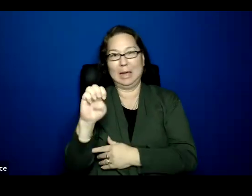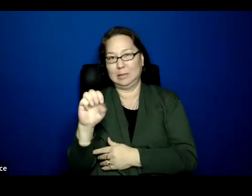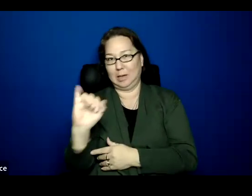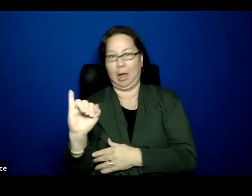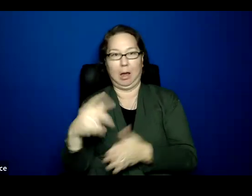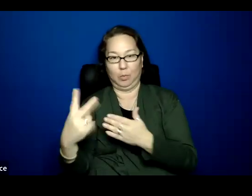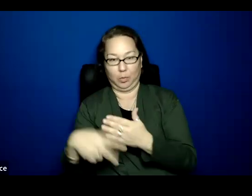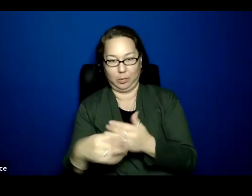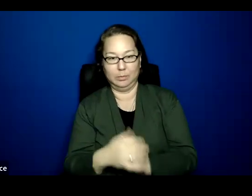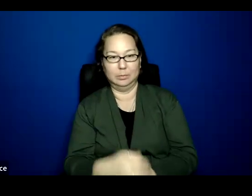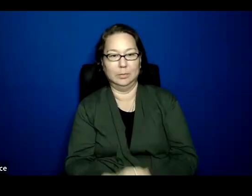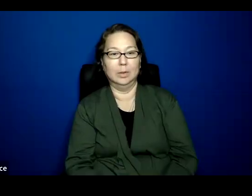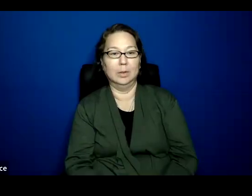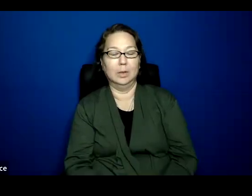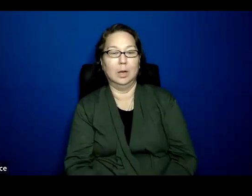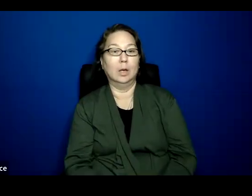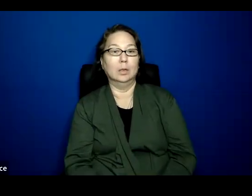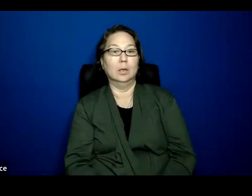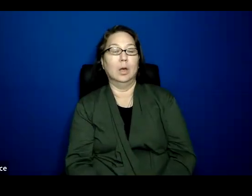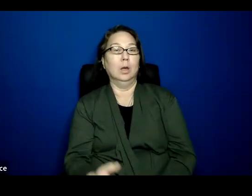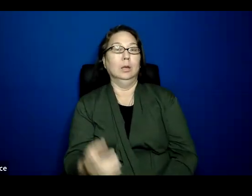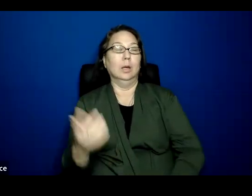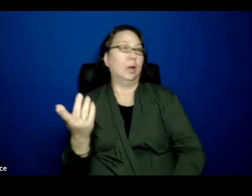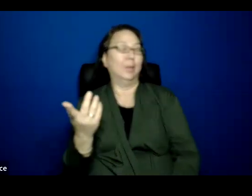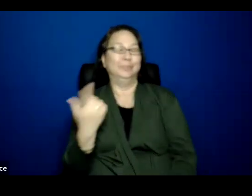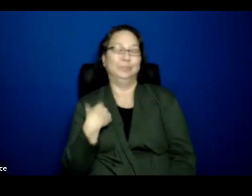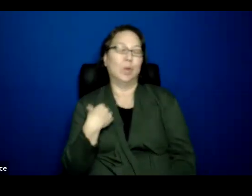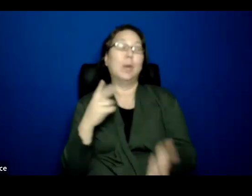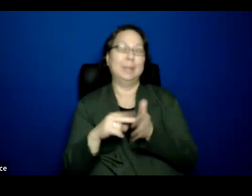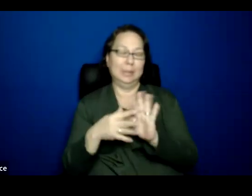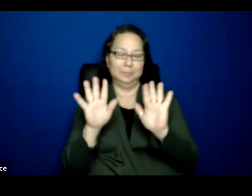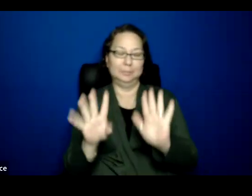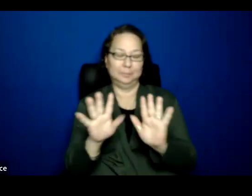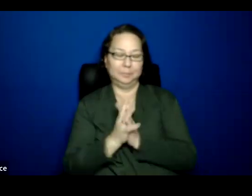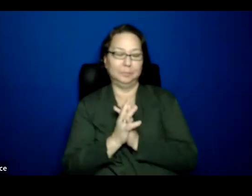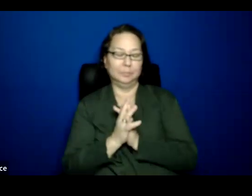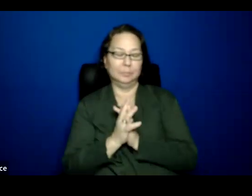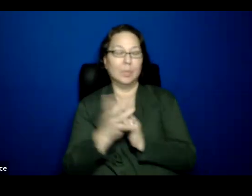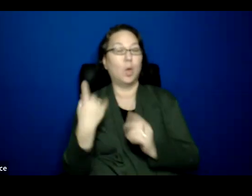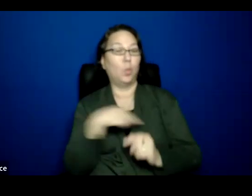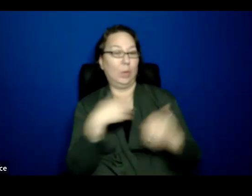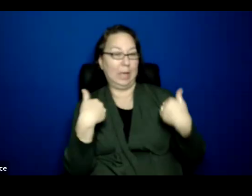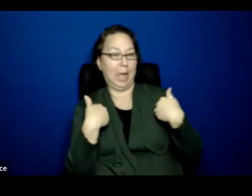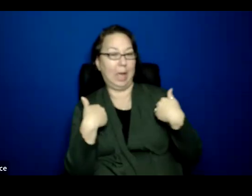It boils down to this. We have an SEI program, and we have been